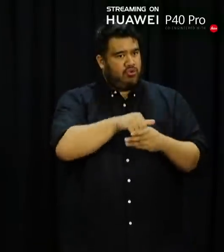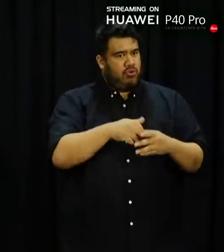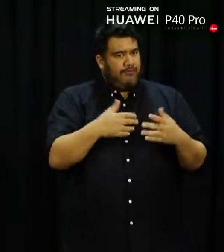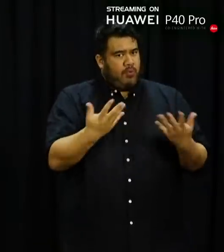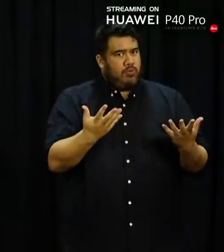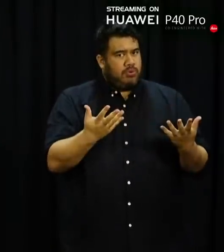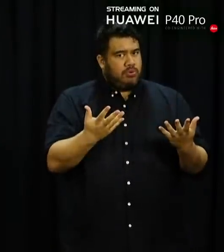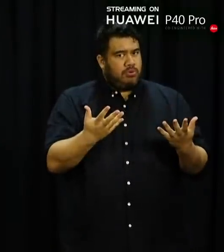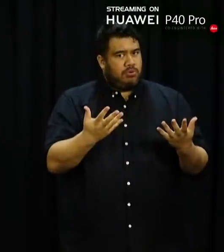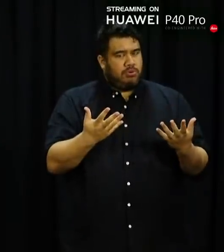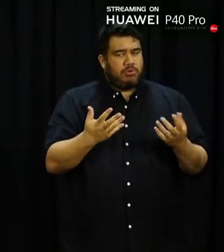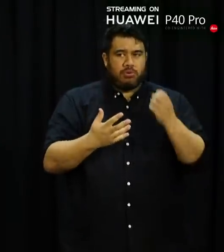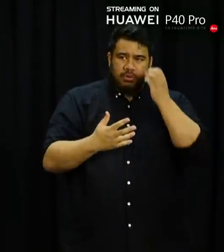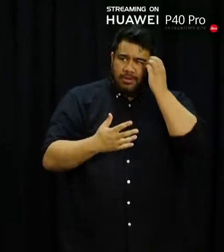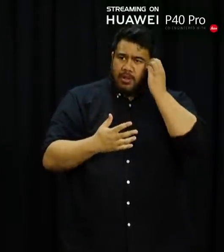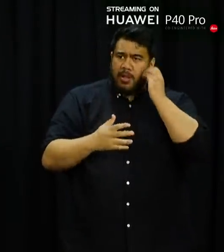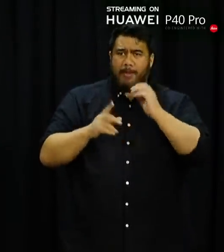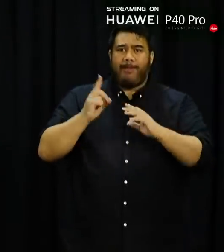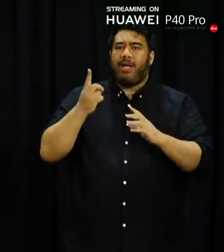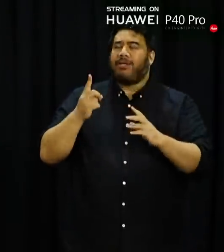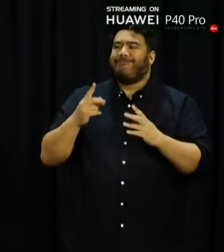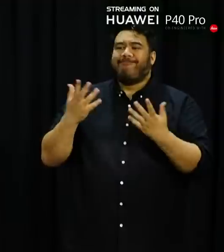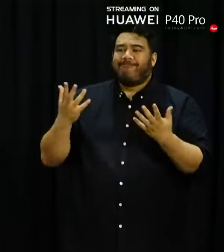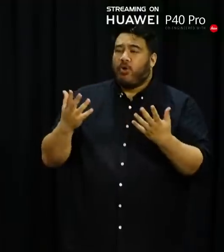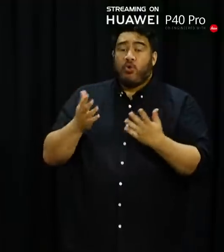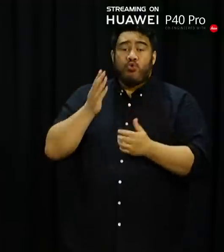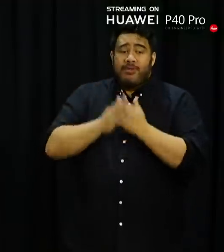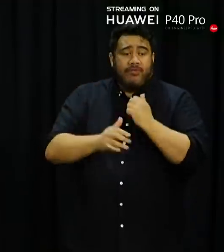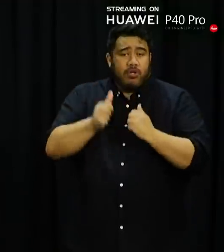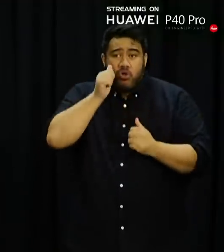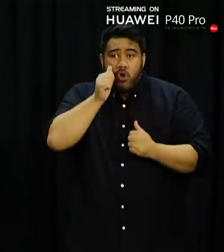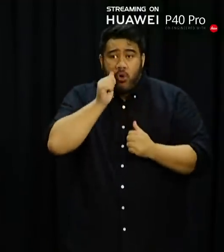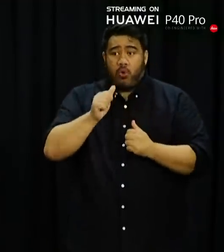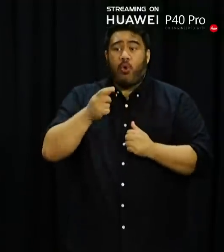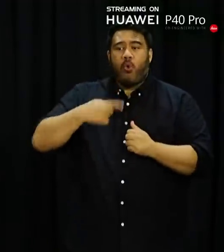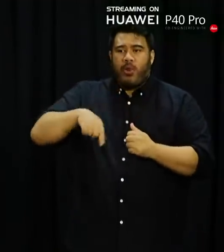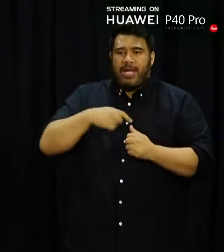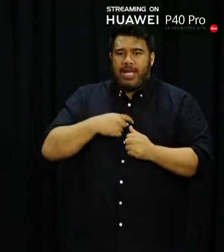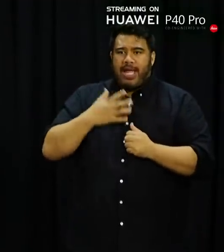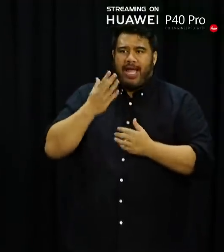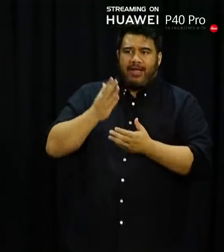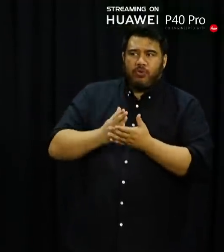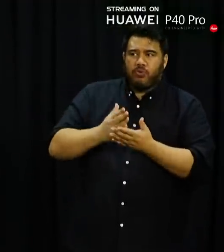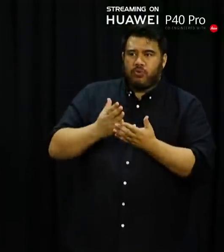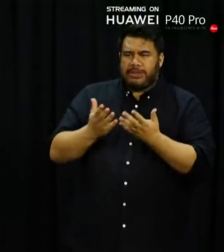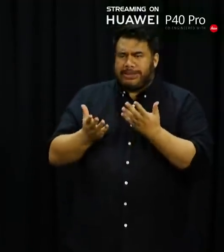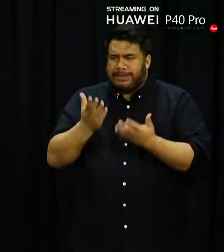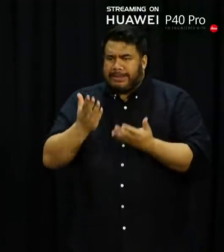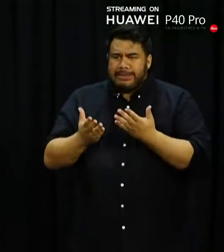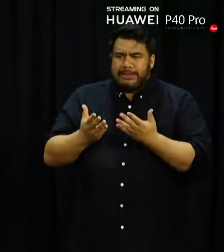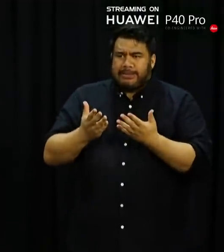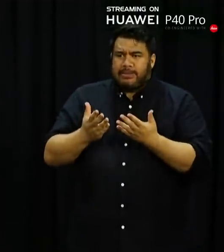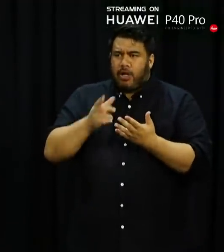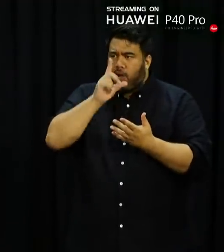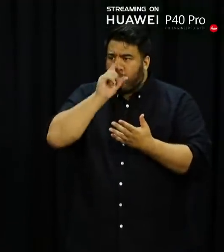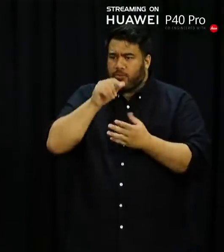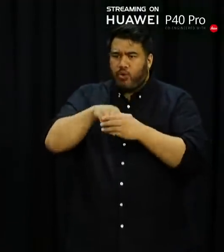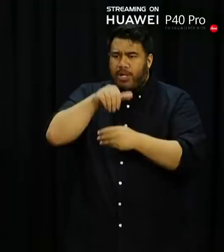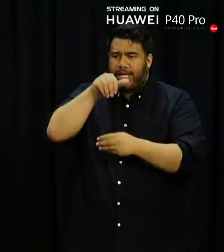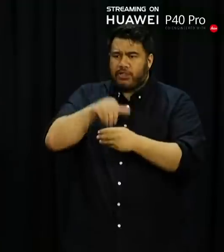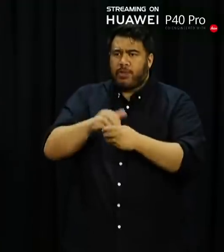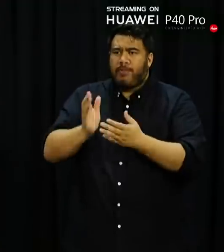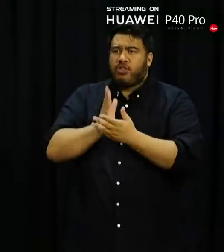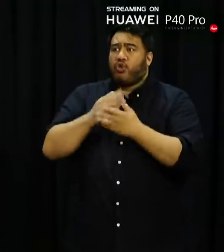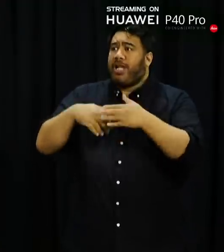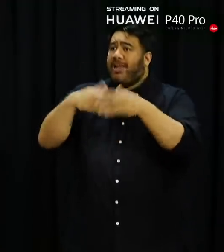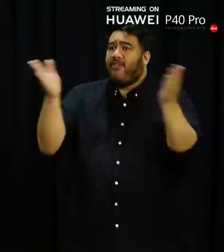same time, at any point, we're having to calculate when it'll be possible to do it at a time that all voters can